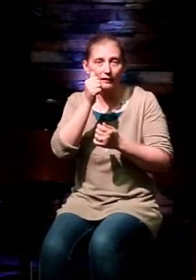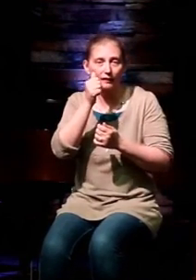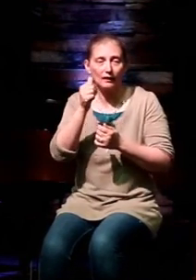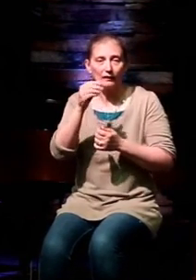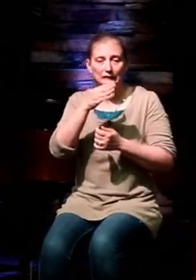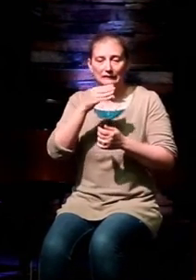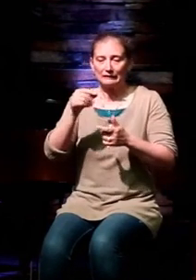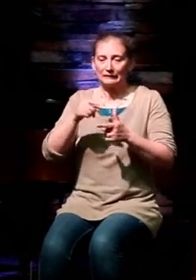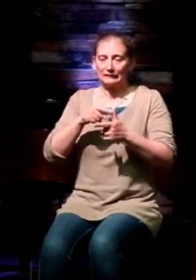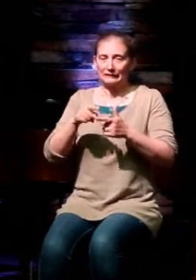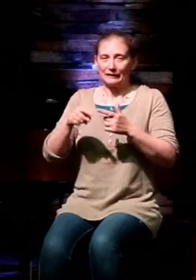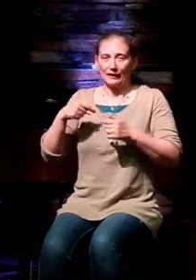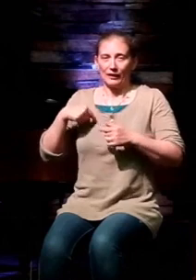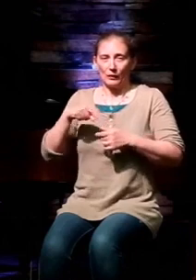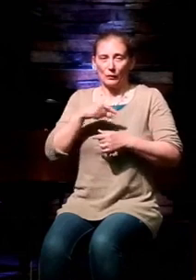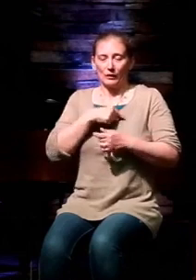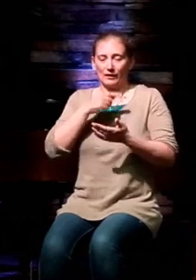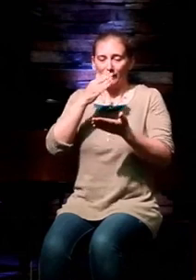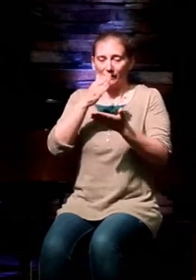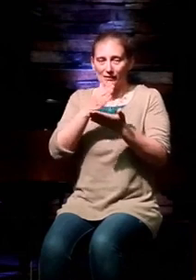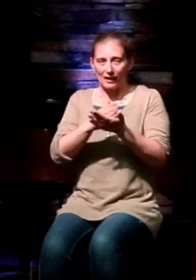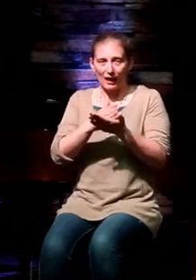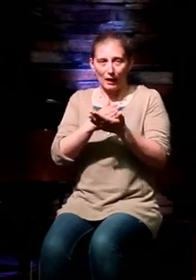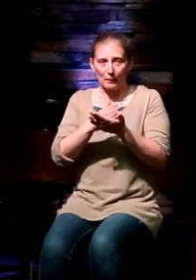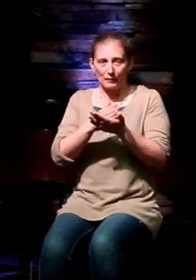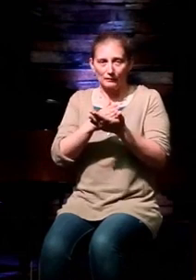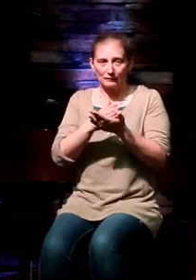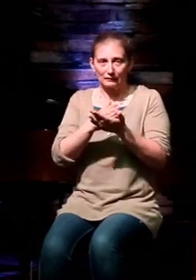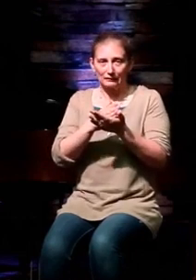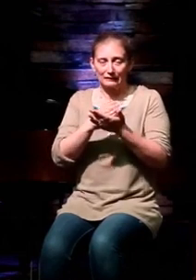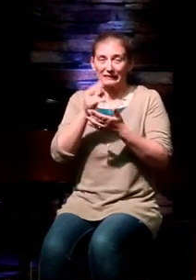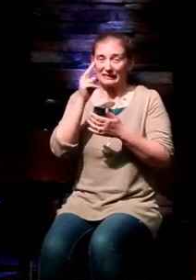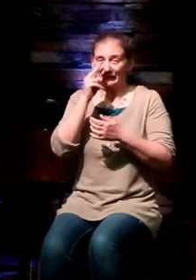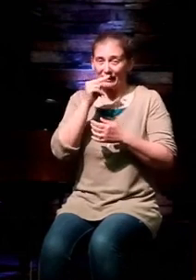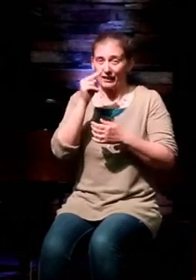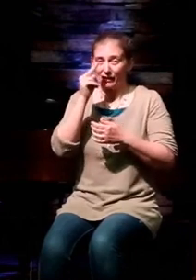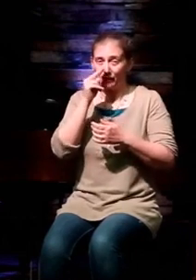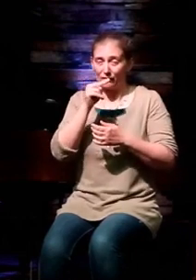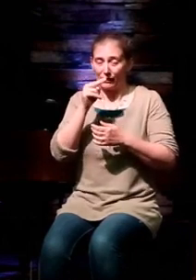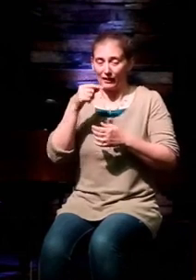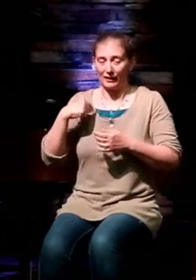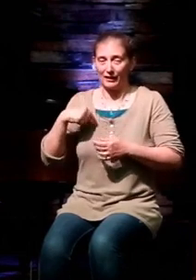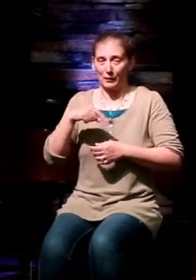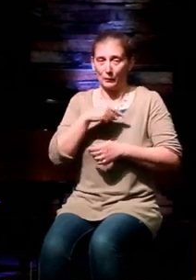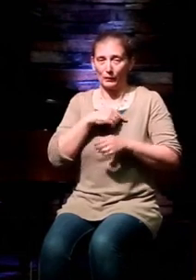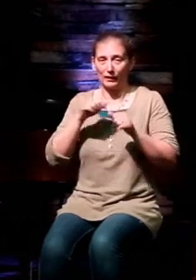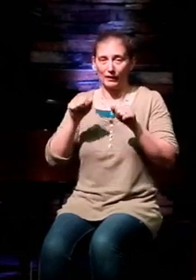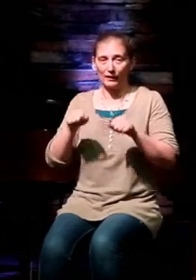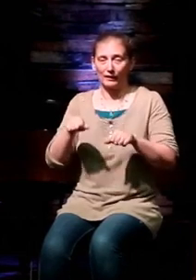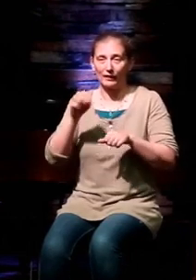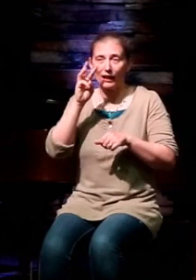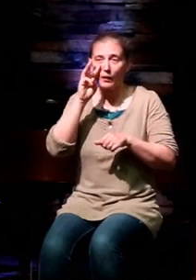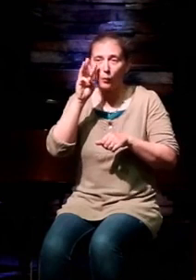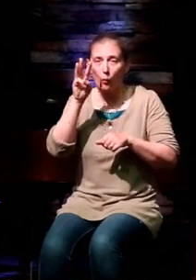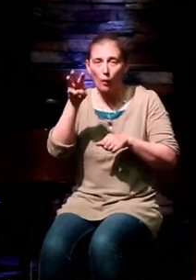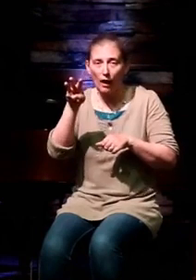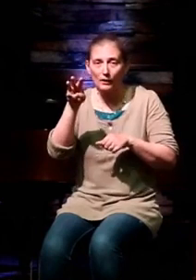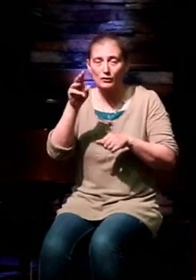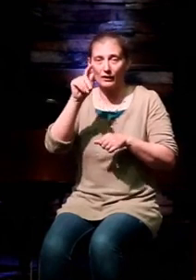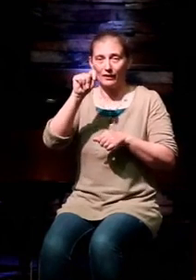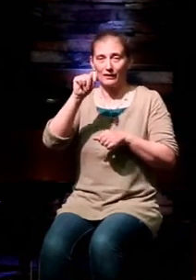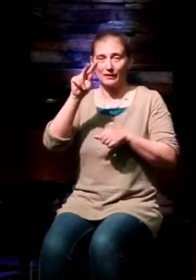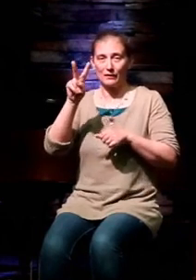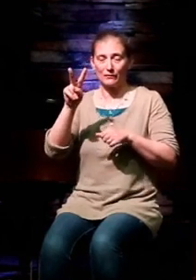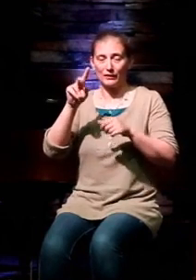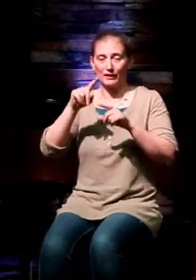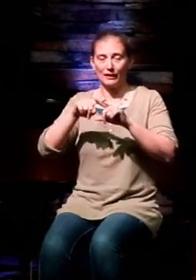row, and then you stop. It's kind of funny that you still have time to binge watch your favorite Netflix show every night, but